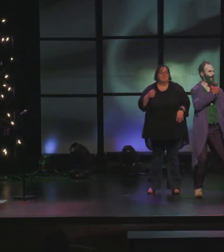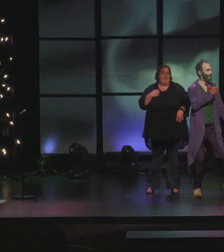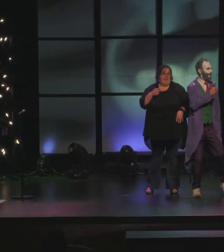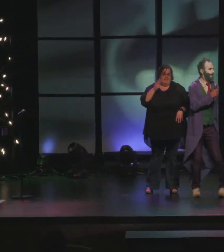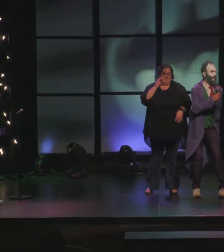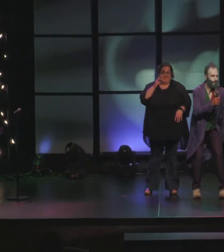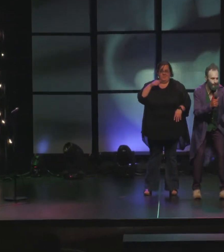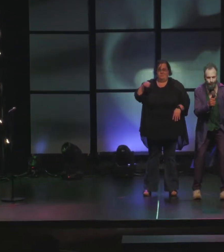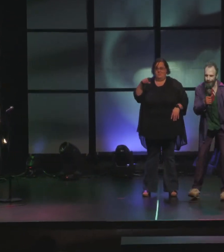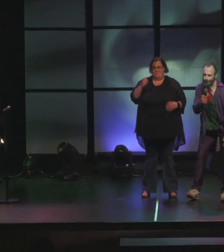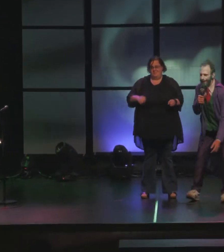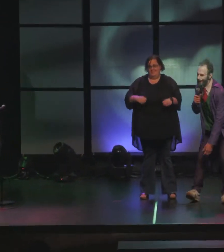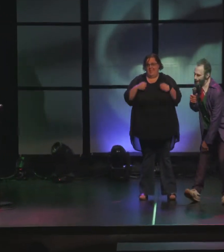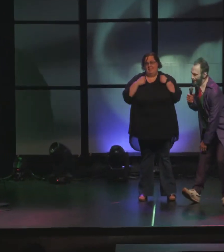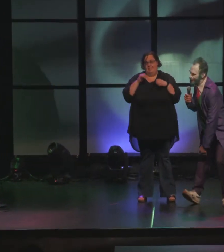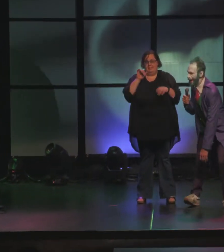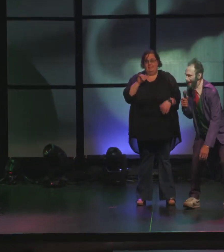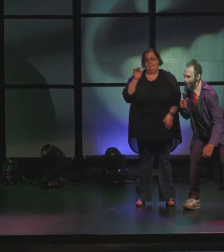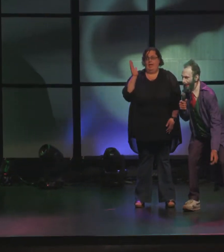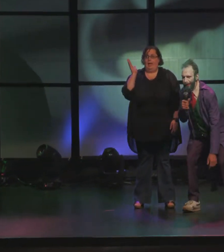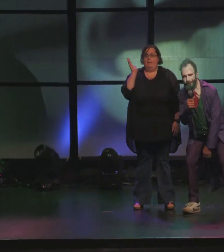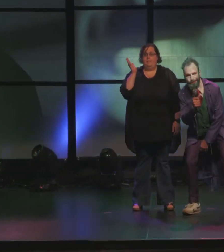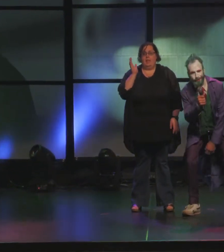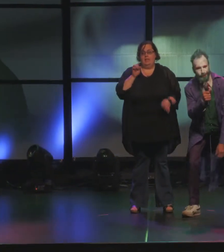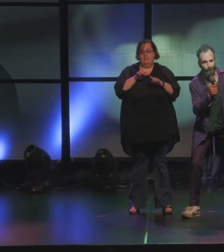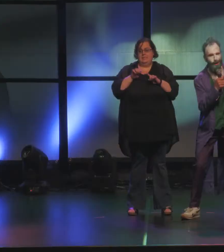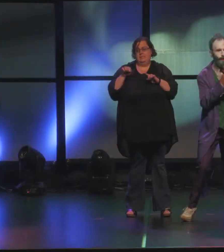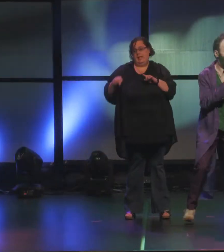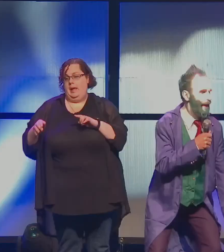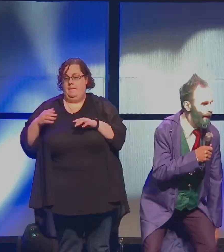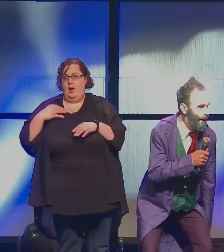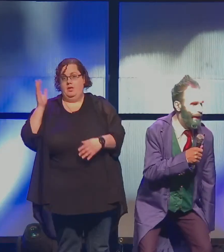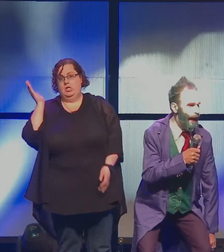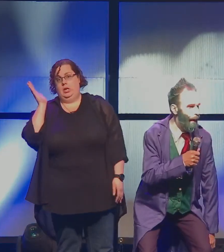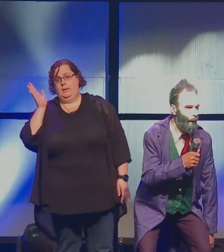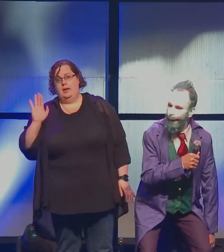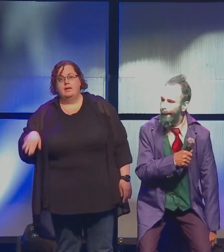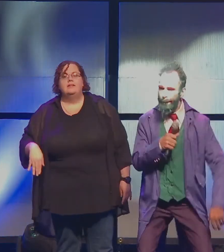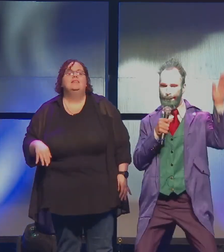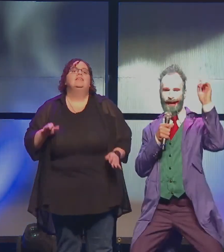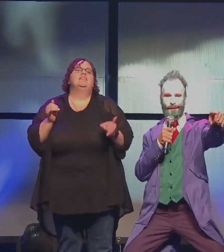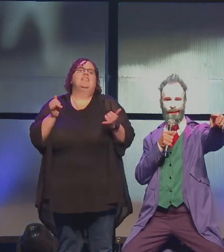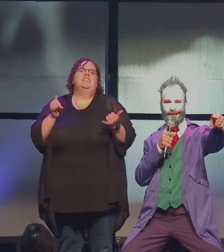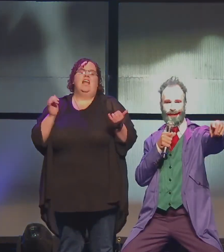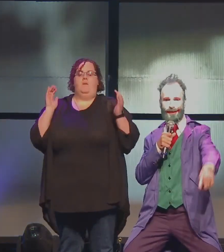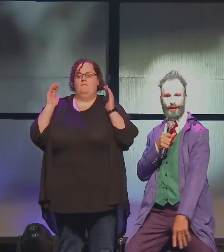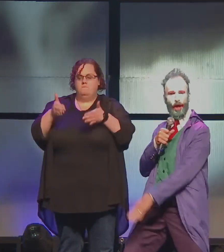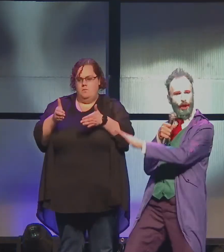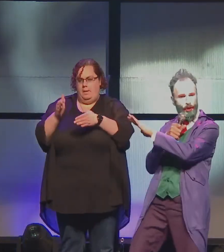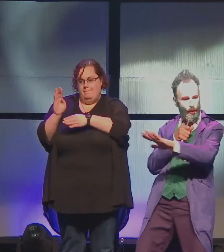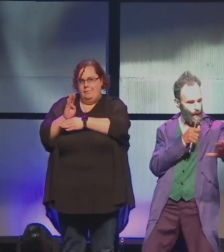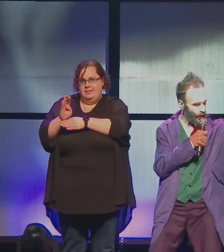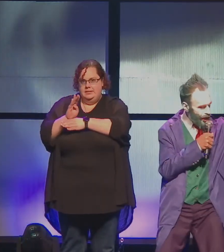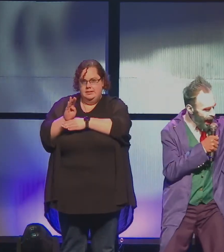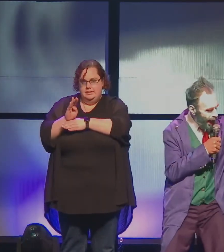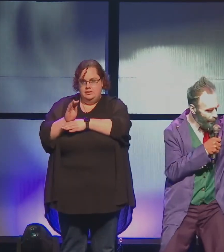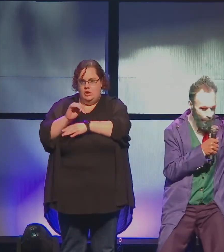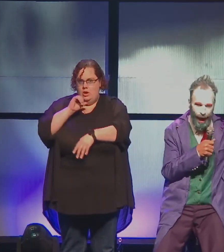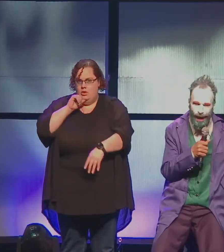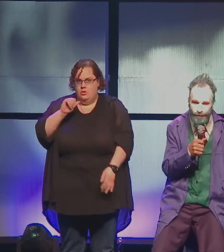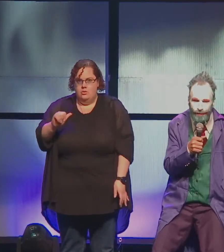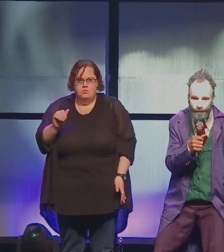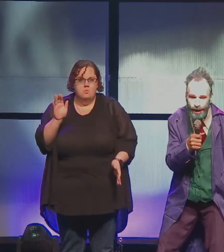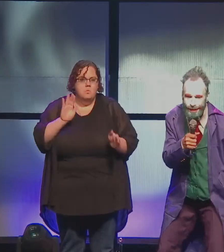Well, I see you survived that little sidebar of a sermon. Now, back to business. Do